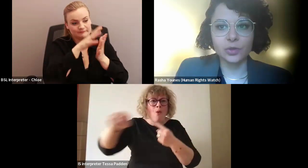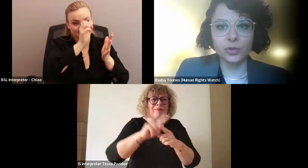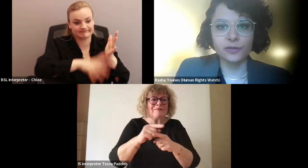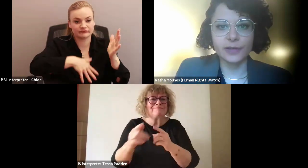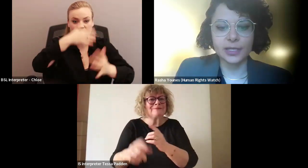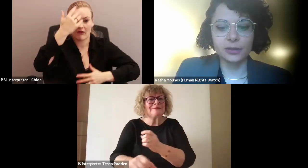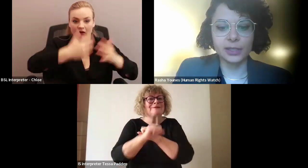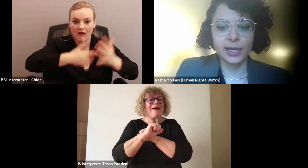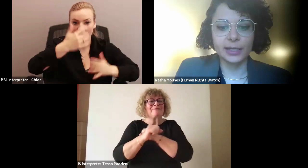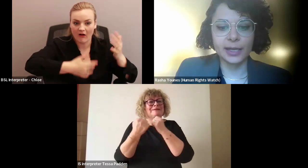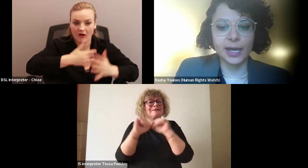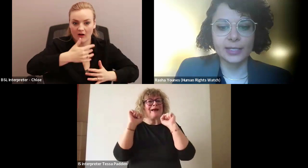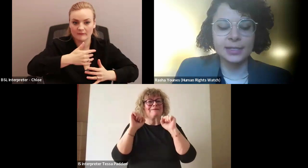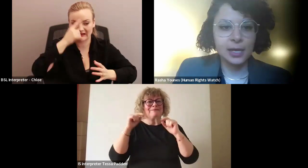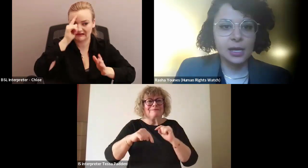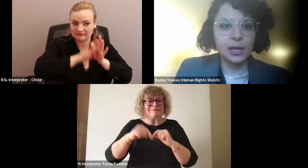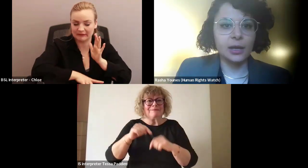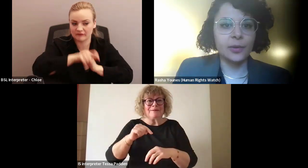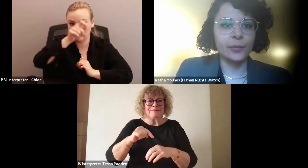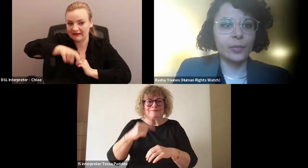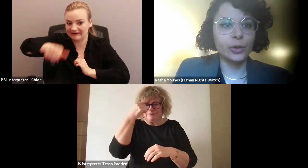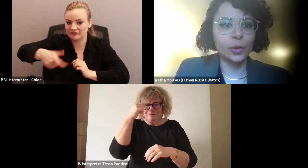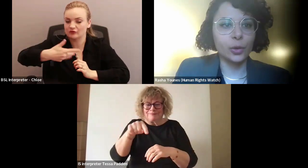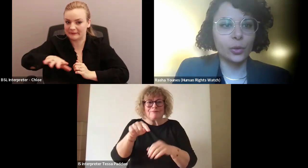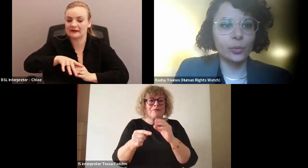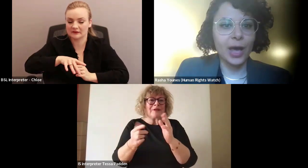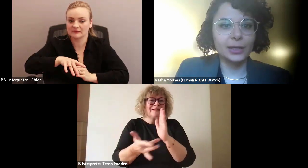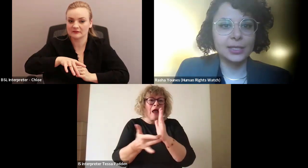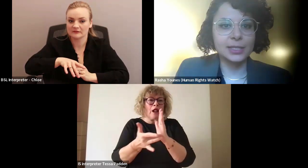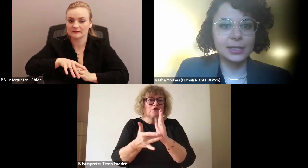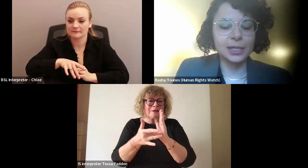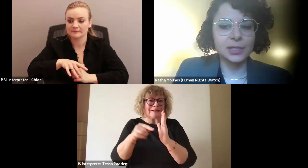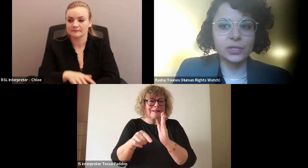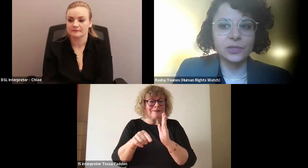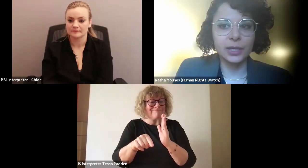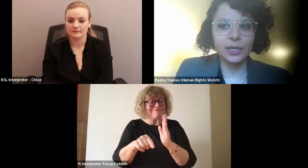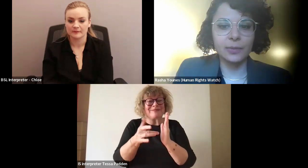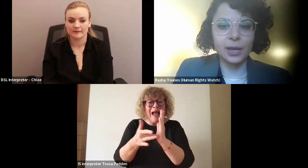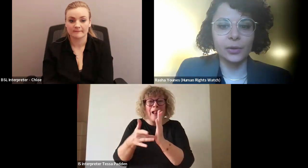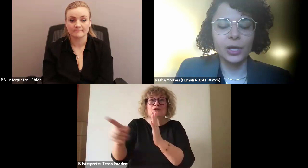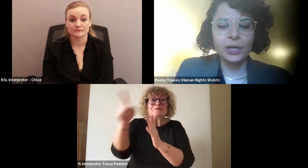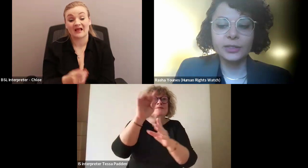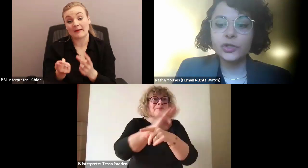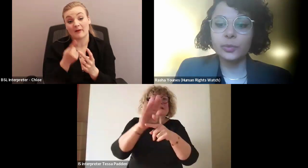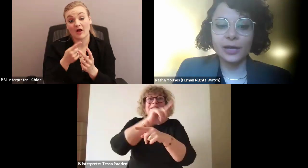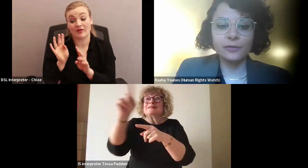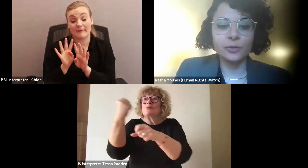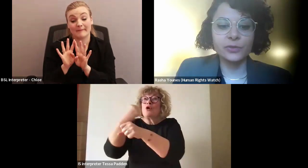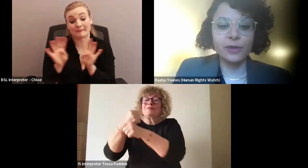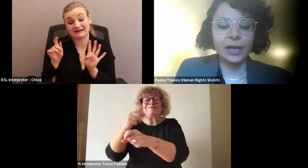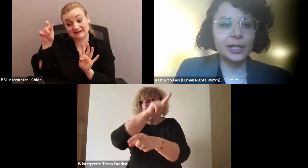that individuals are facing online. And as my co-panelist Nix was speaking about,